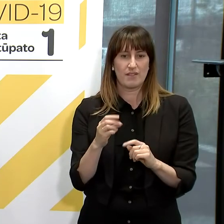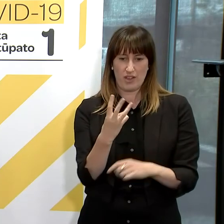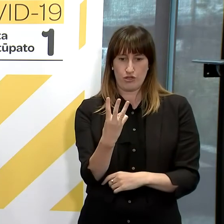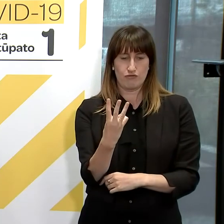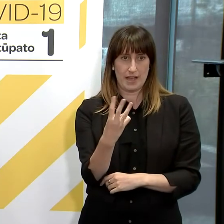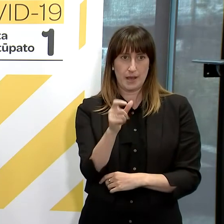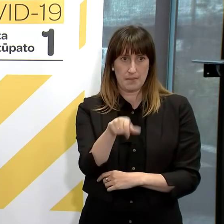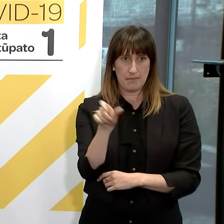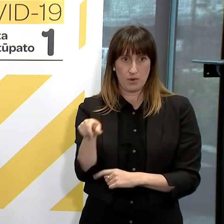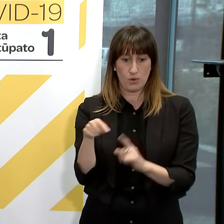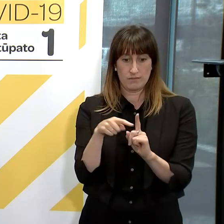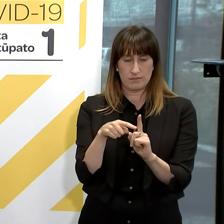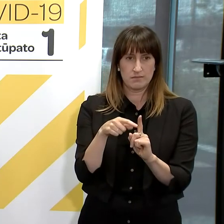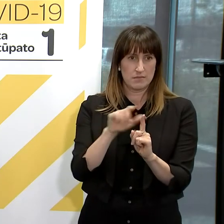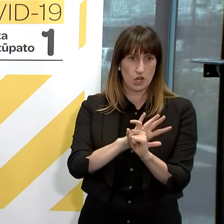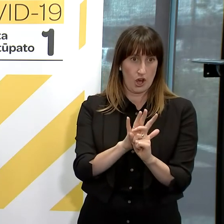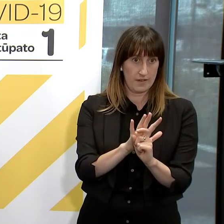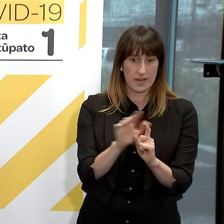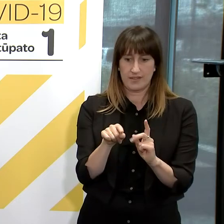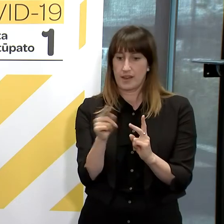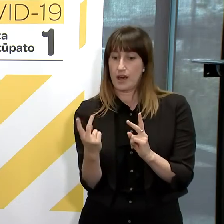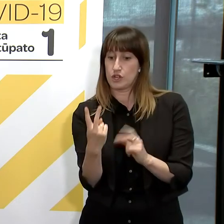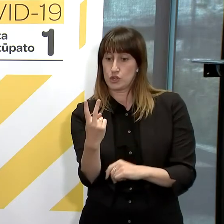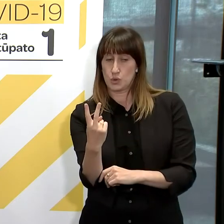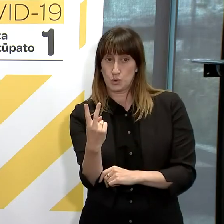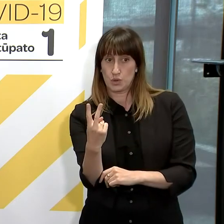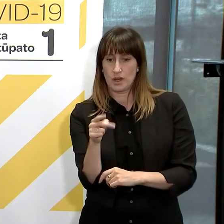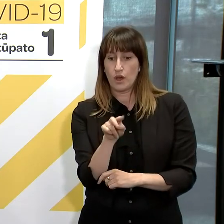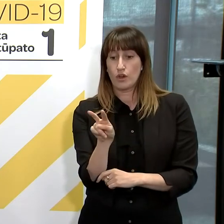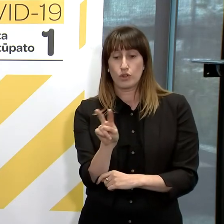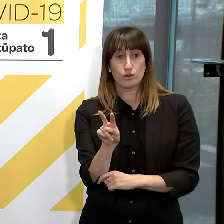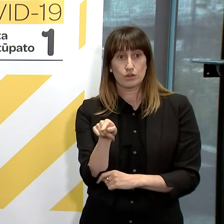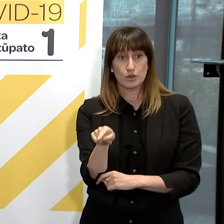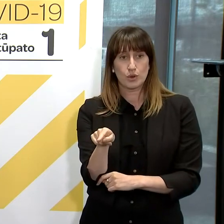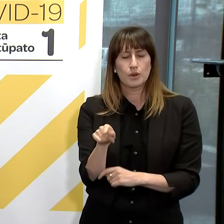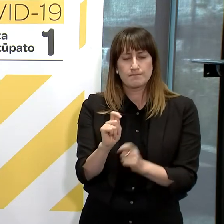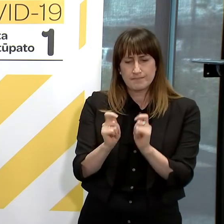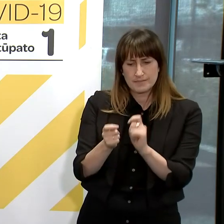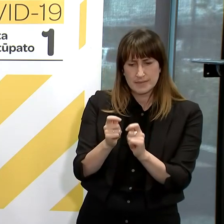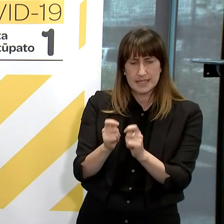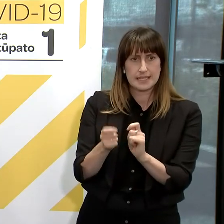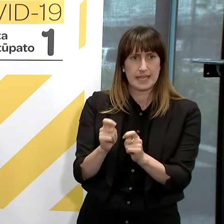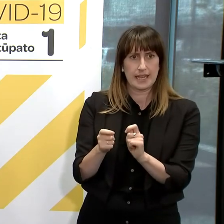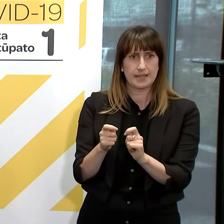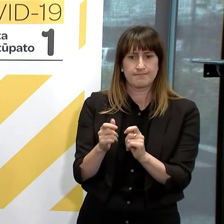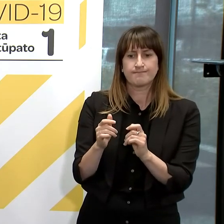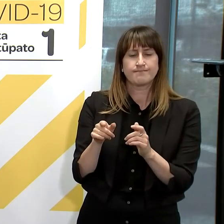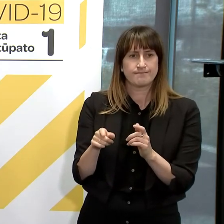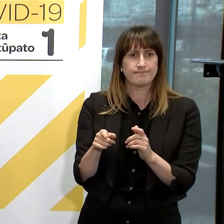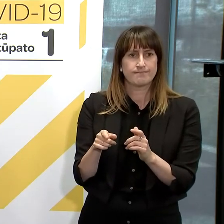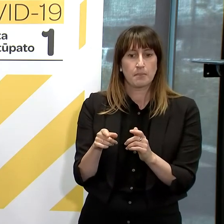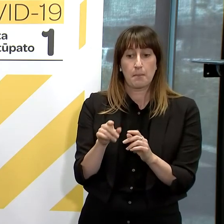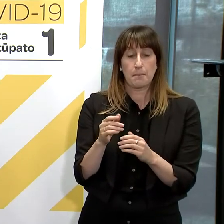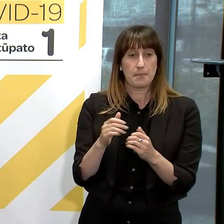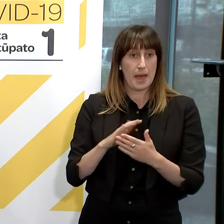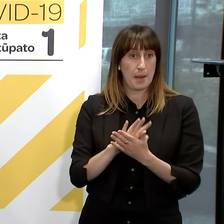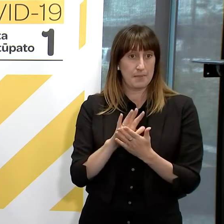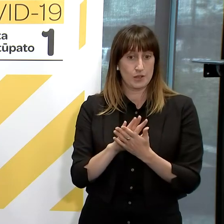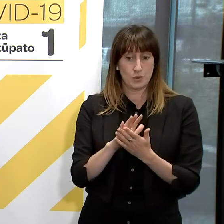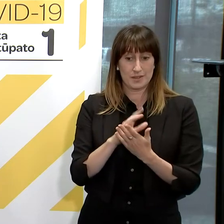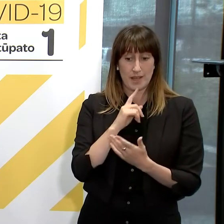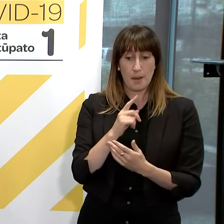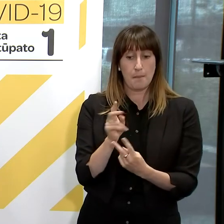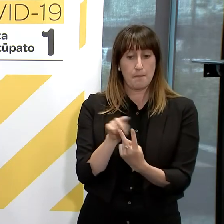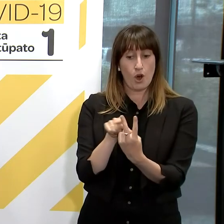are being treated as close contacts, and they have been tested, and I'm pleased to report that both have returned